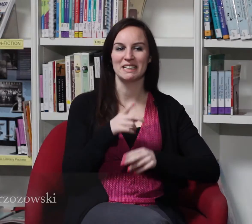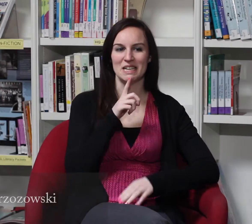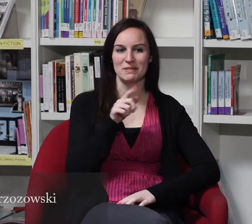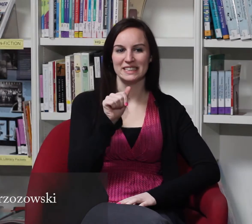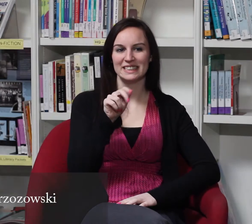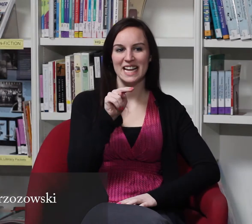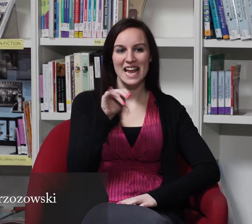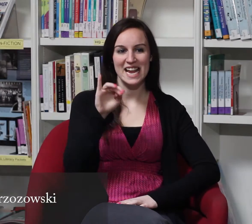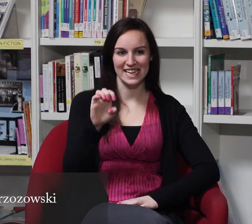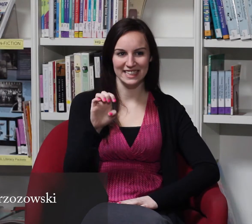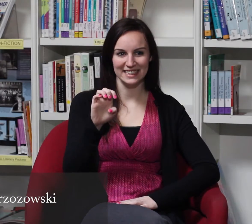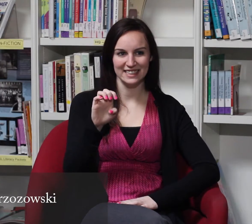My name is Annie